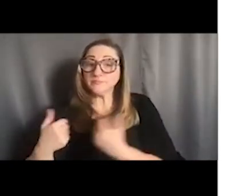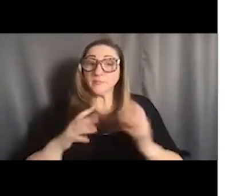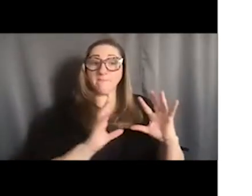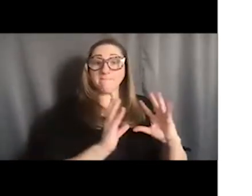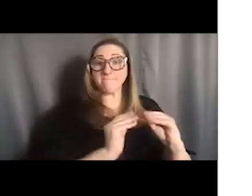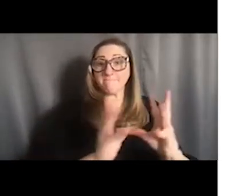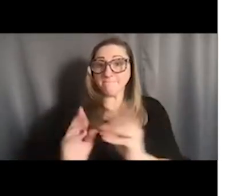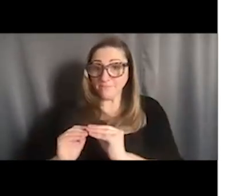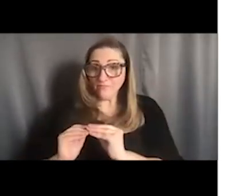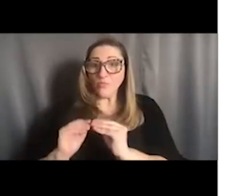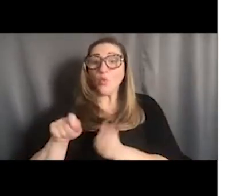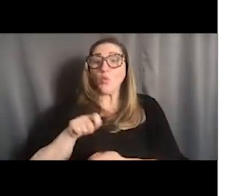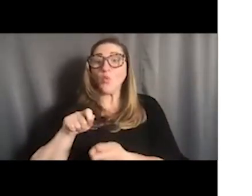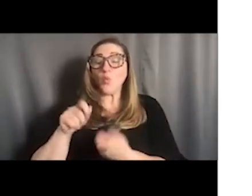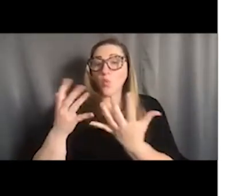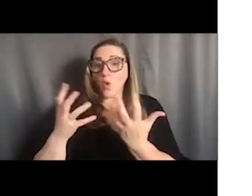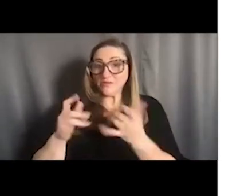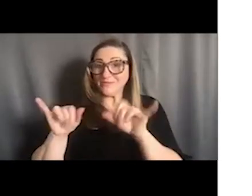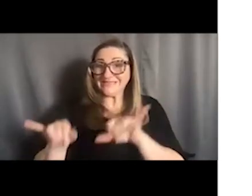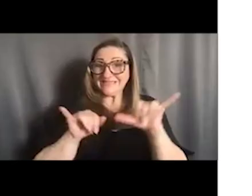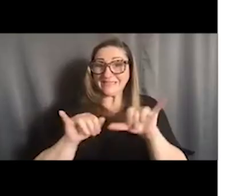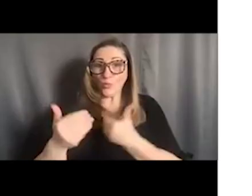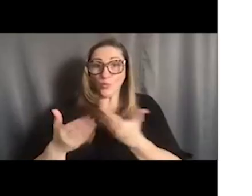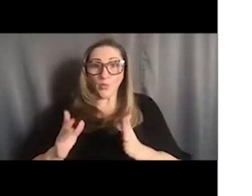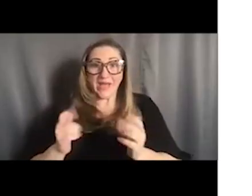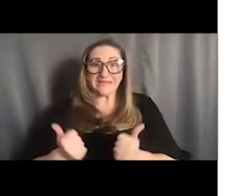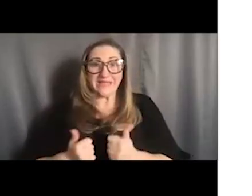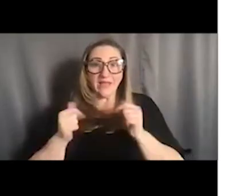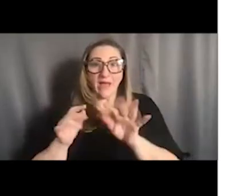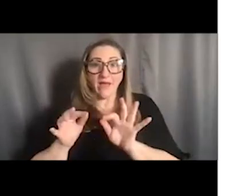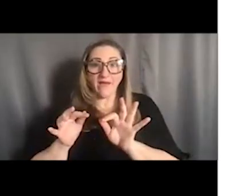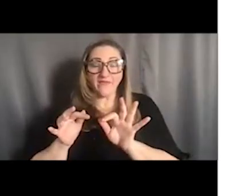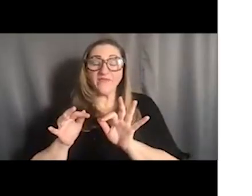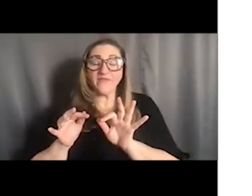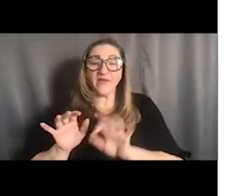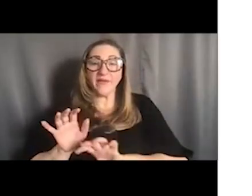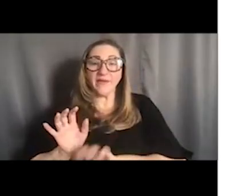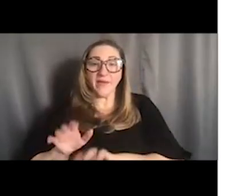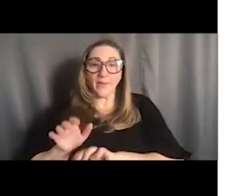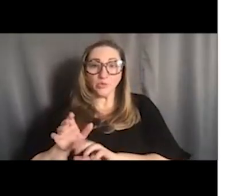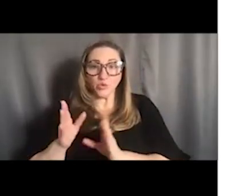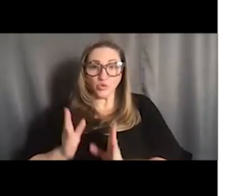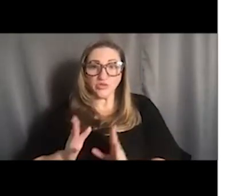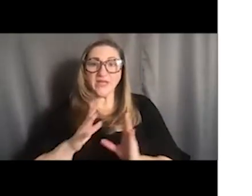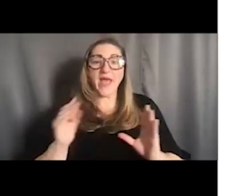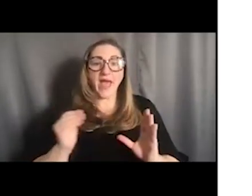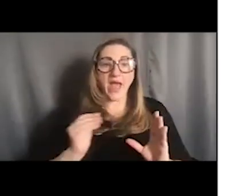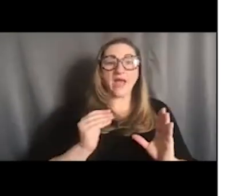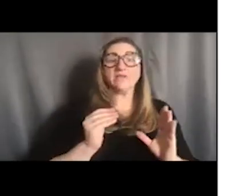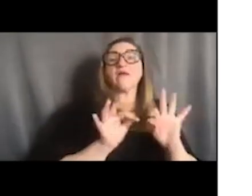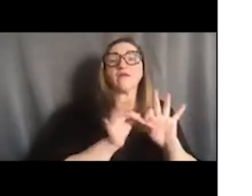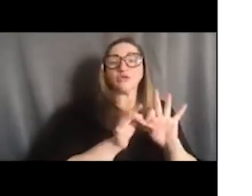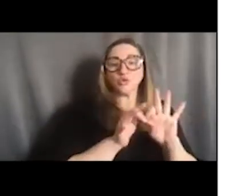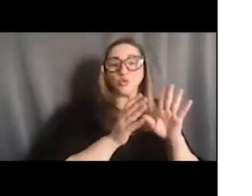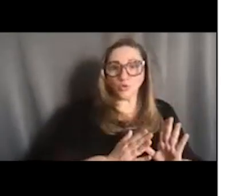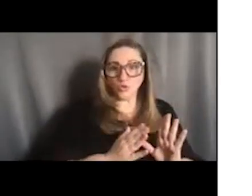as our live captioners or our ASL interpreters, please direct message Brenda, and Brenda will make sure to put you in the same breakout room as